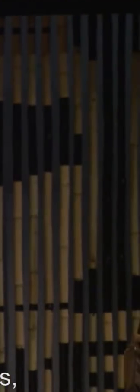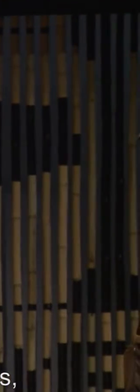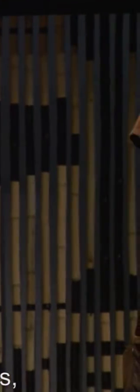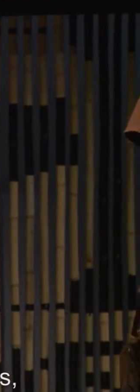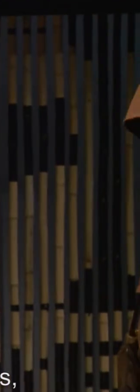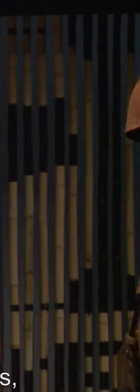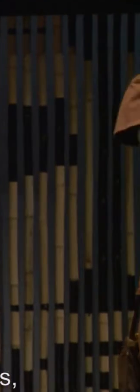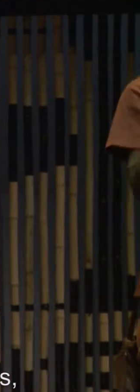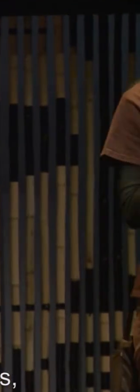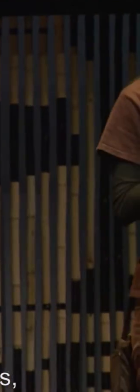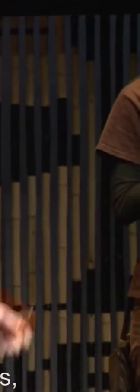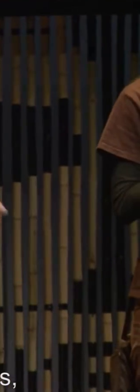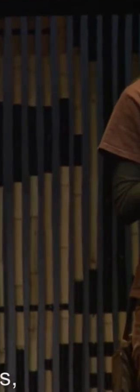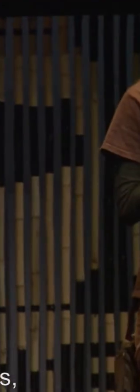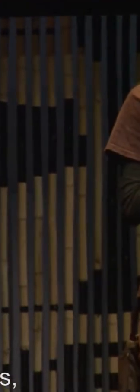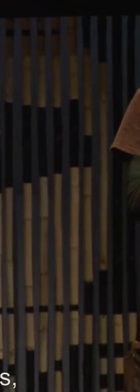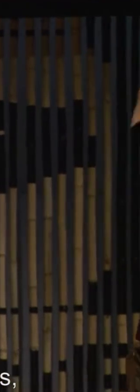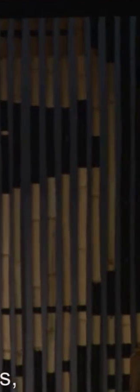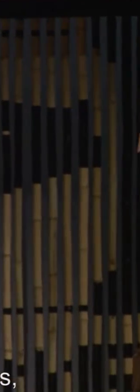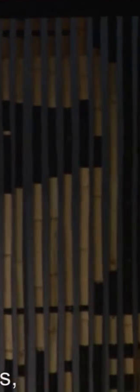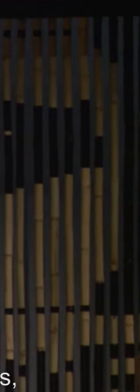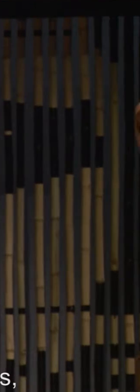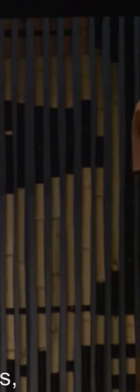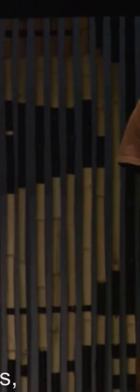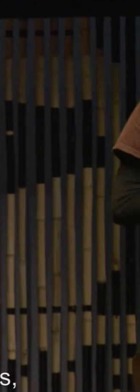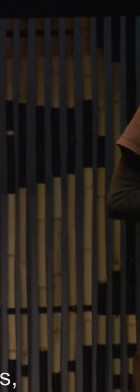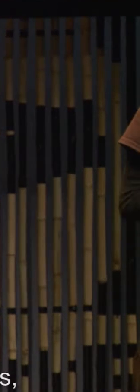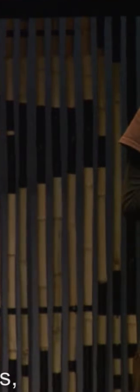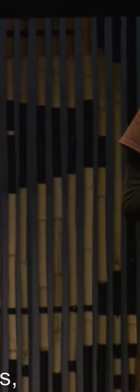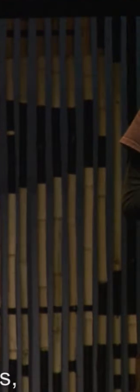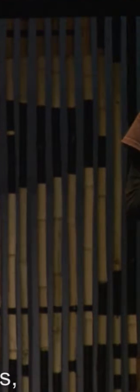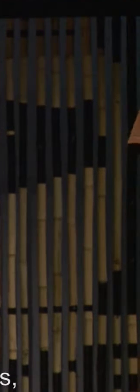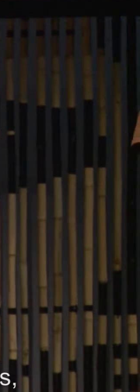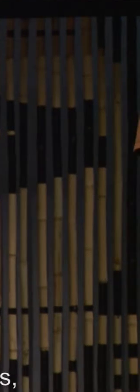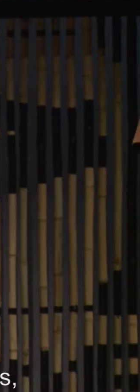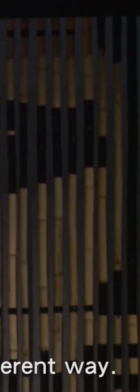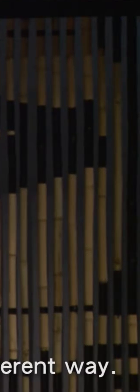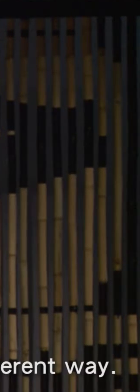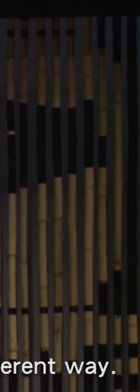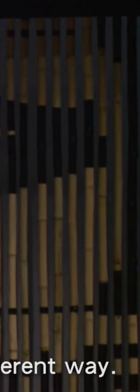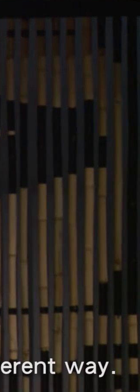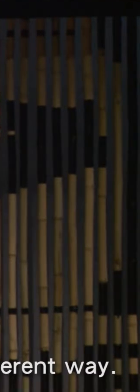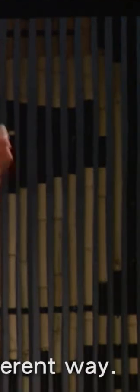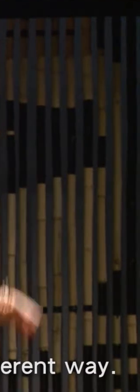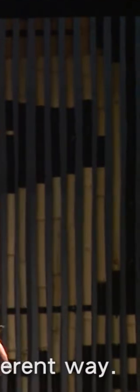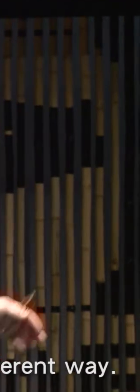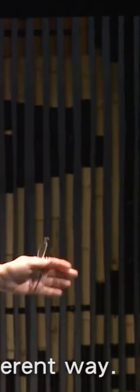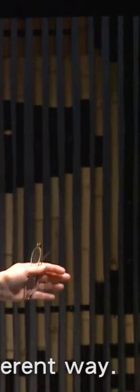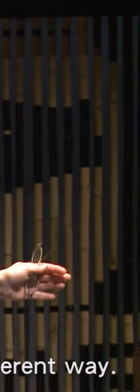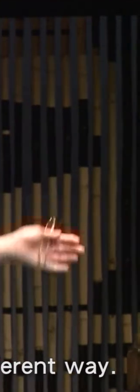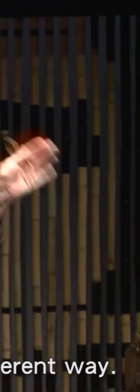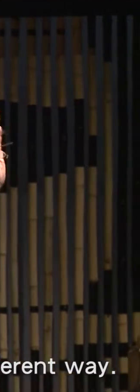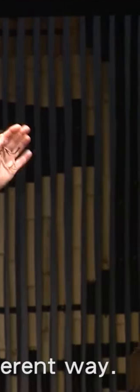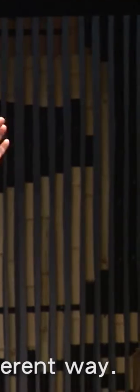a university in the sense it's got different modules, it's got practices, has symposia